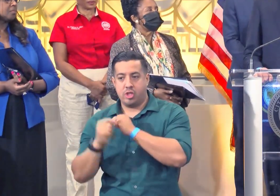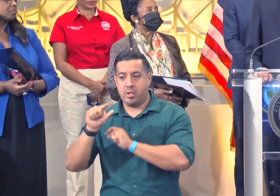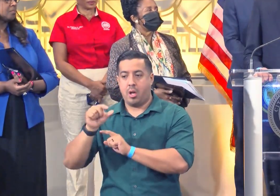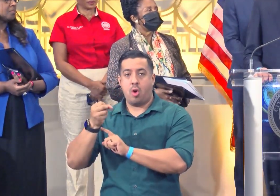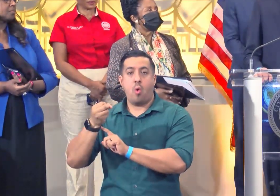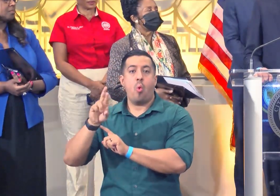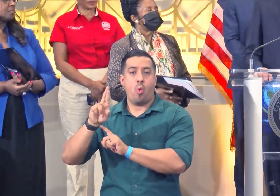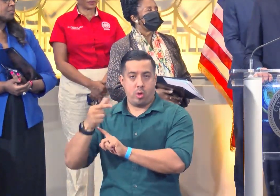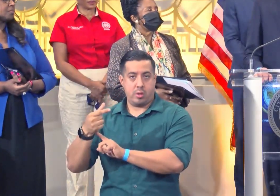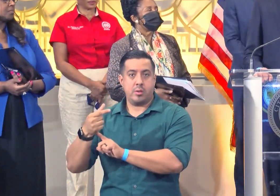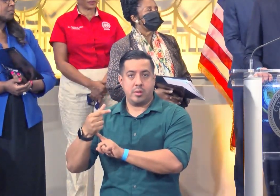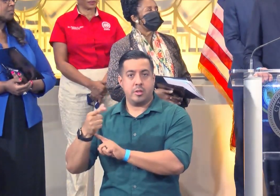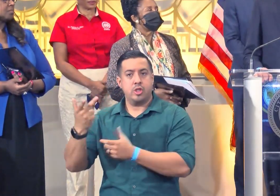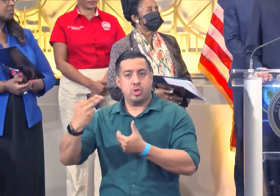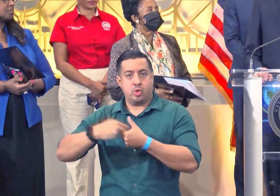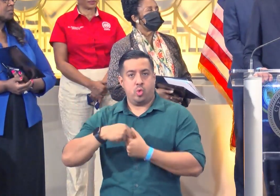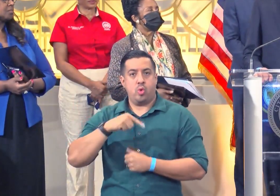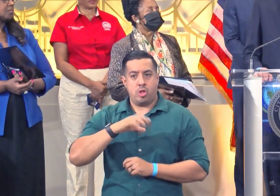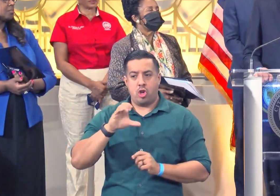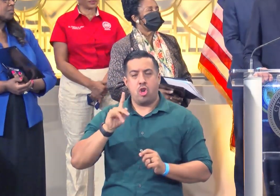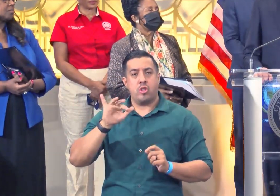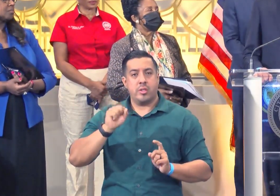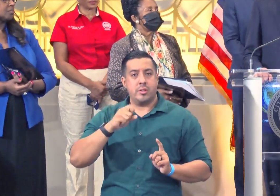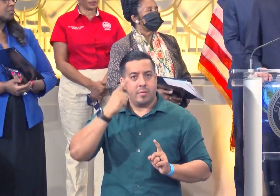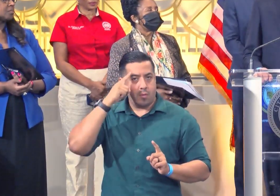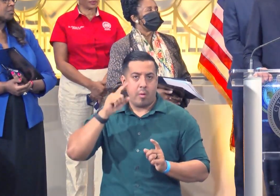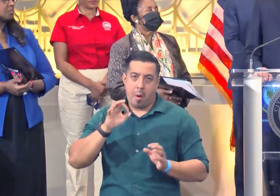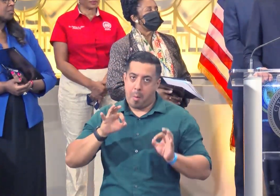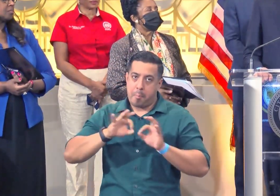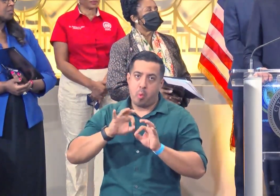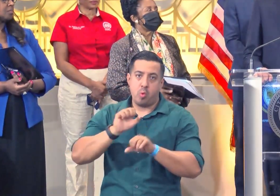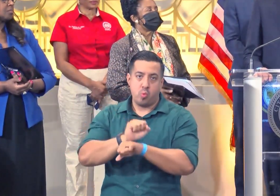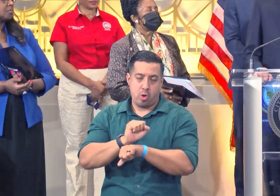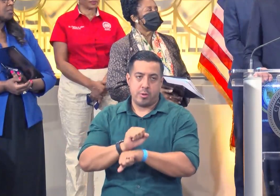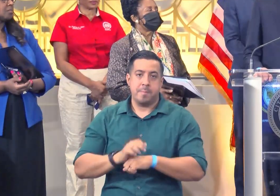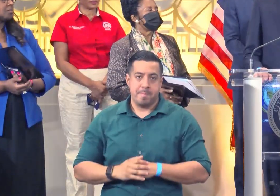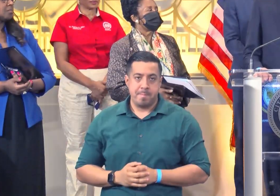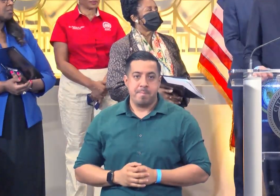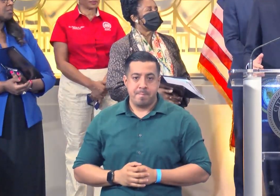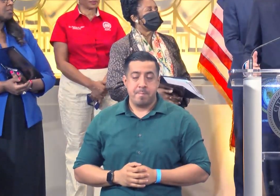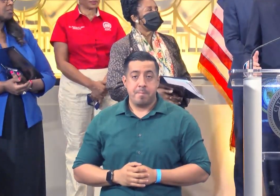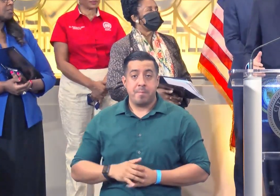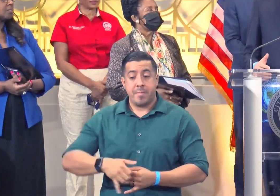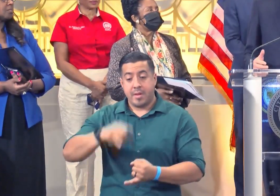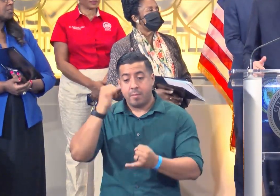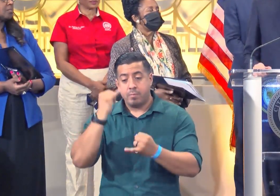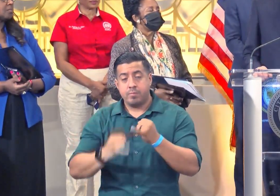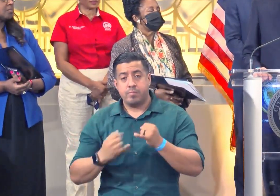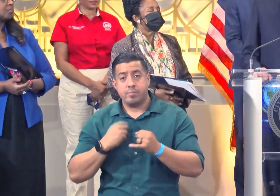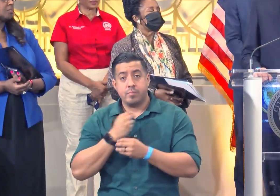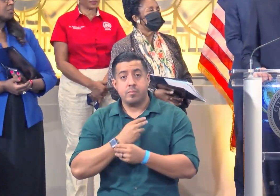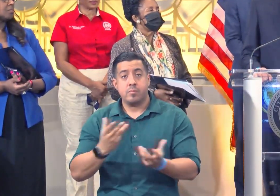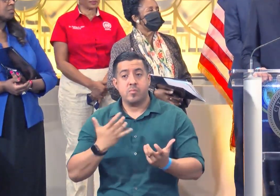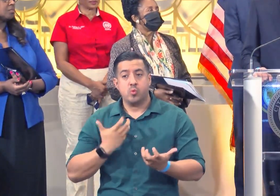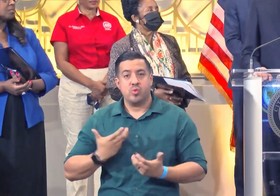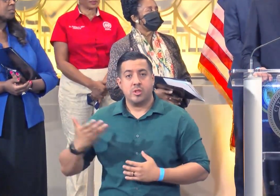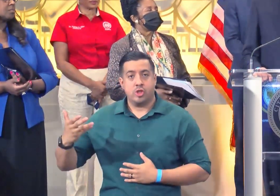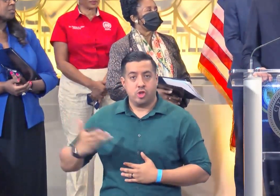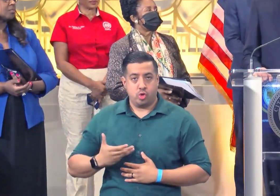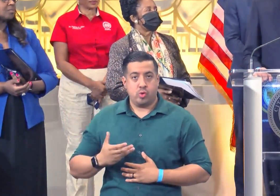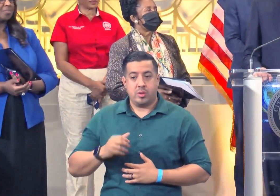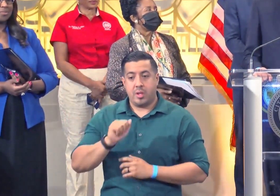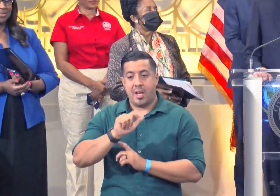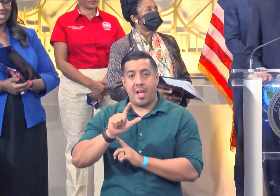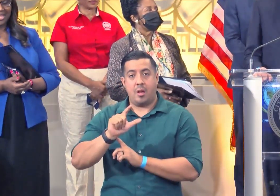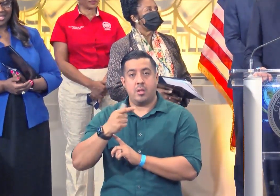www.gunityfoundation.org and join Curtis in this important work. Finally, I want to introduce